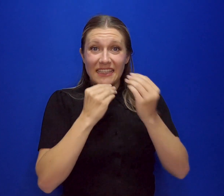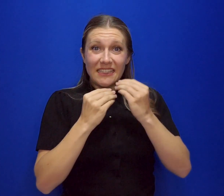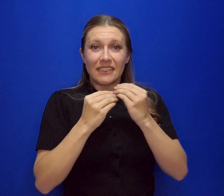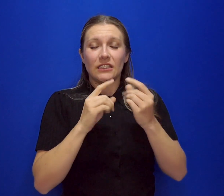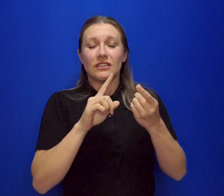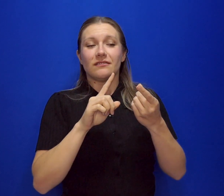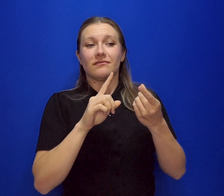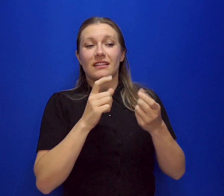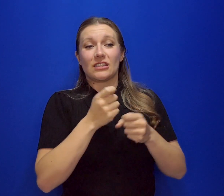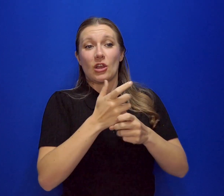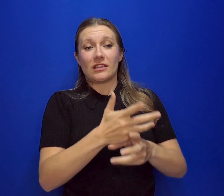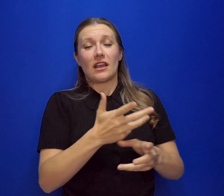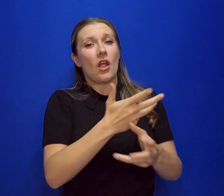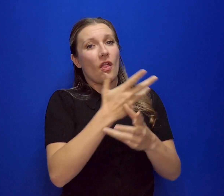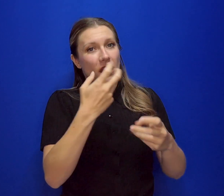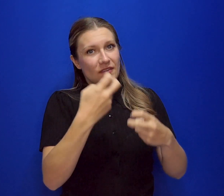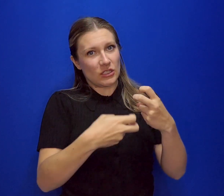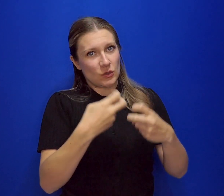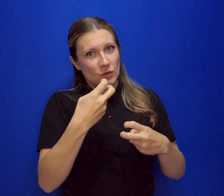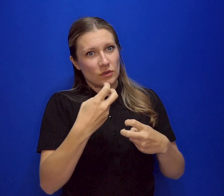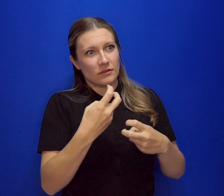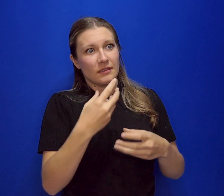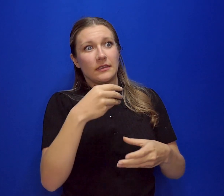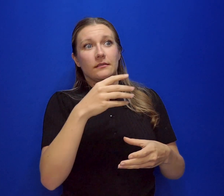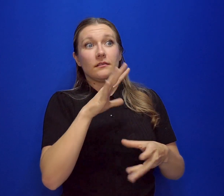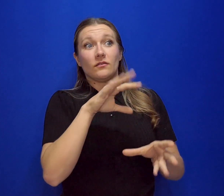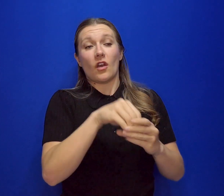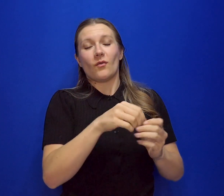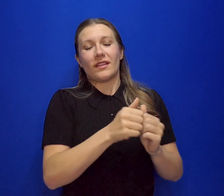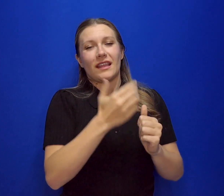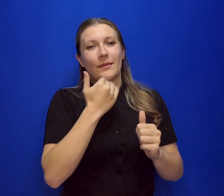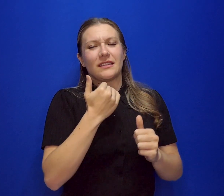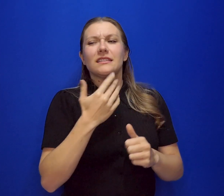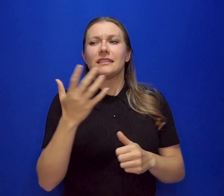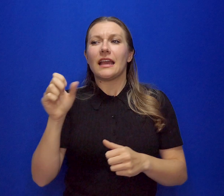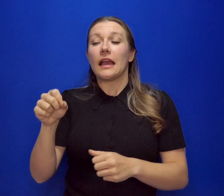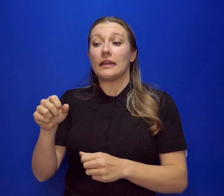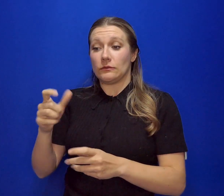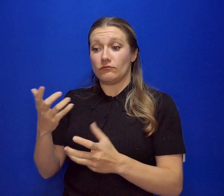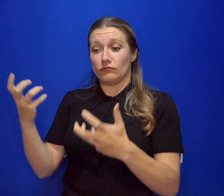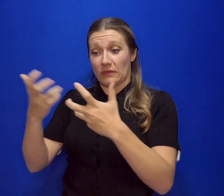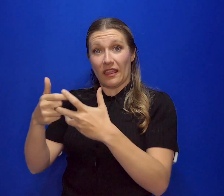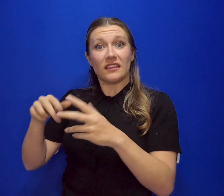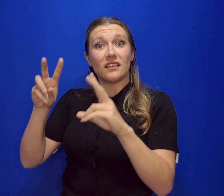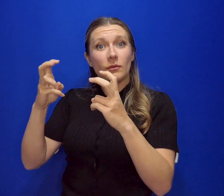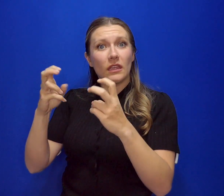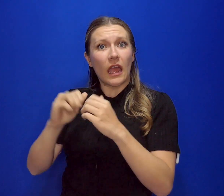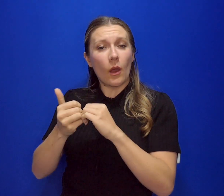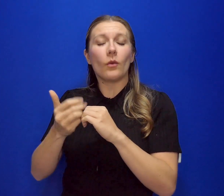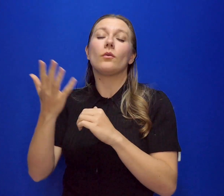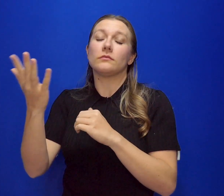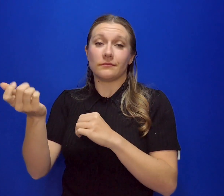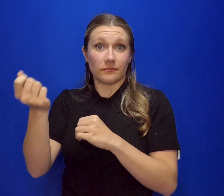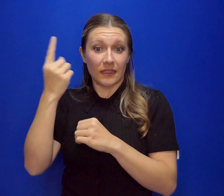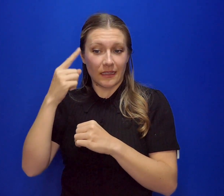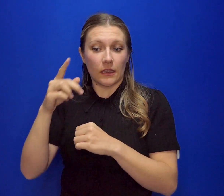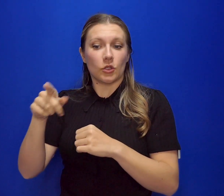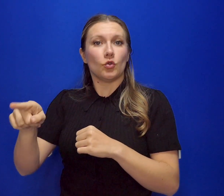that's creating a lot of issue and within diabetes. Yeah. And how does it fit into this subject? It fits into this subject because when you first